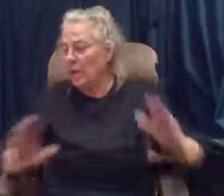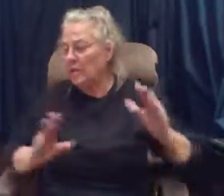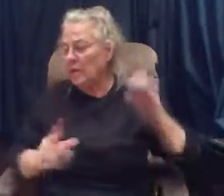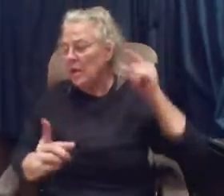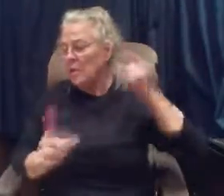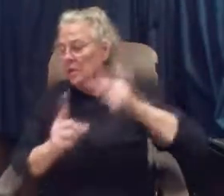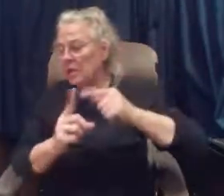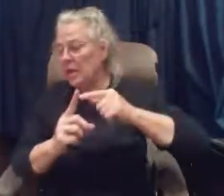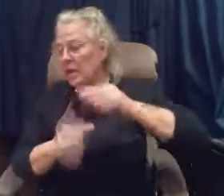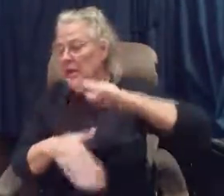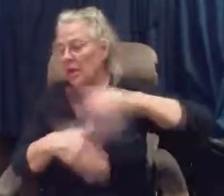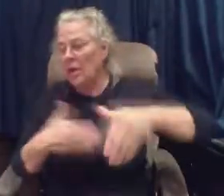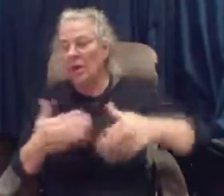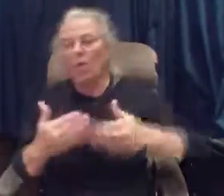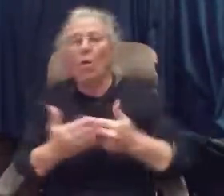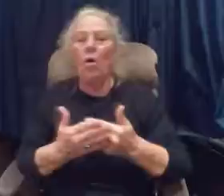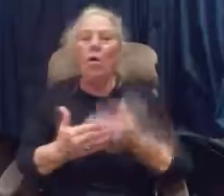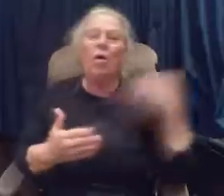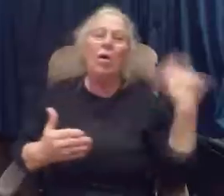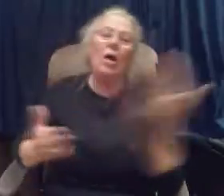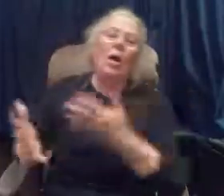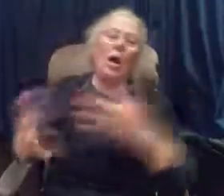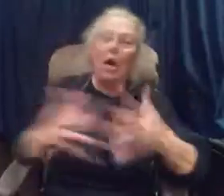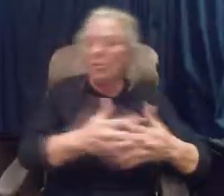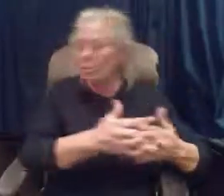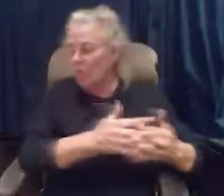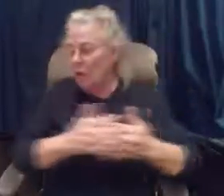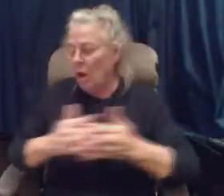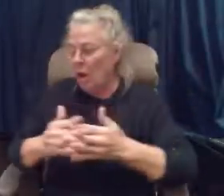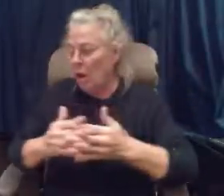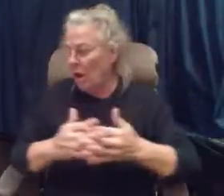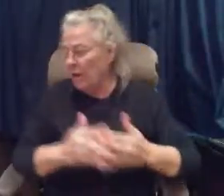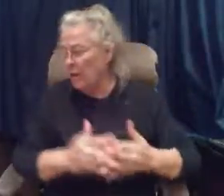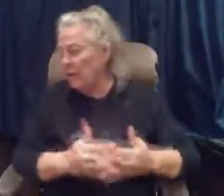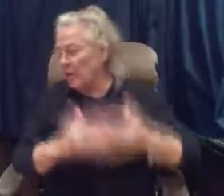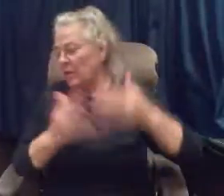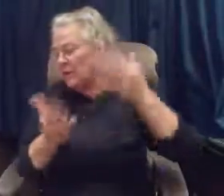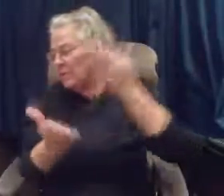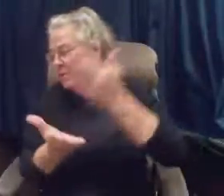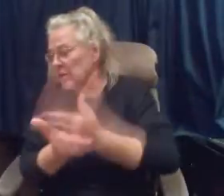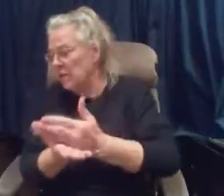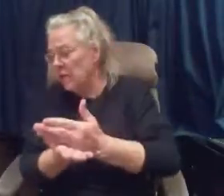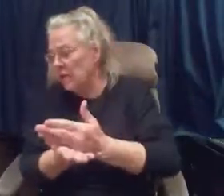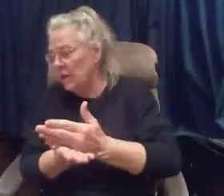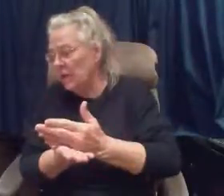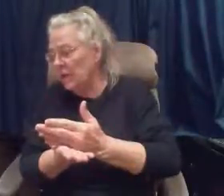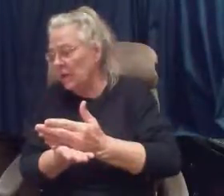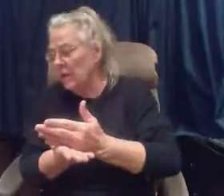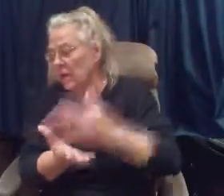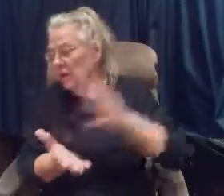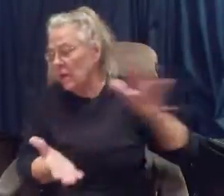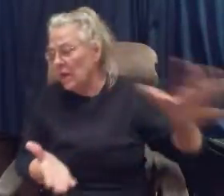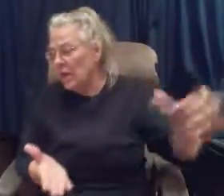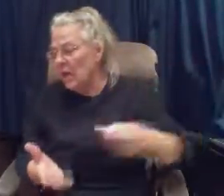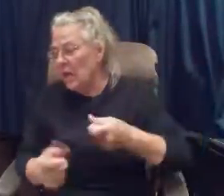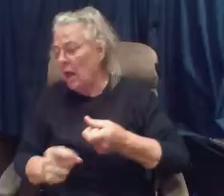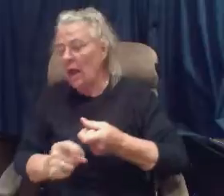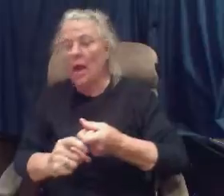quietness till all our striving cease.